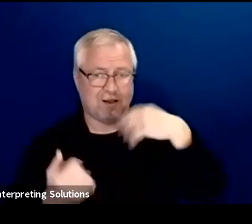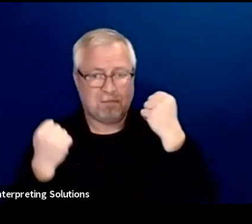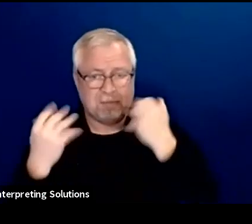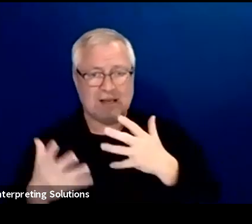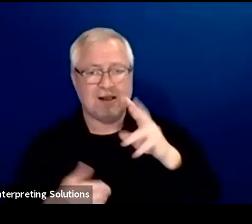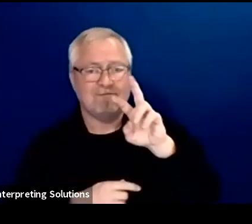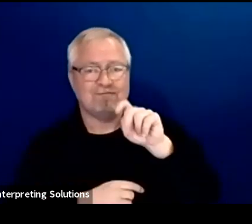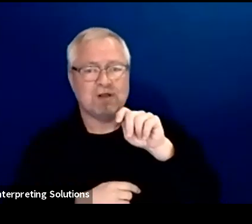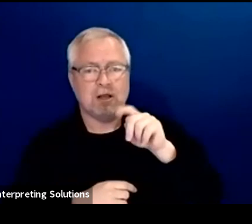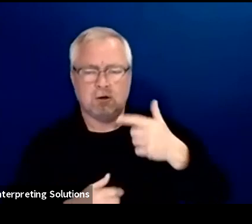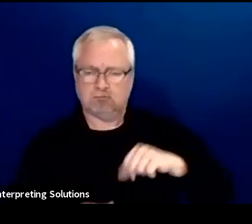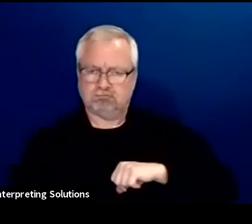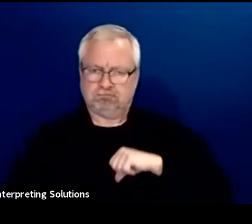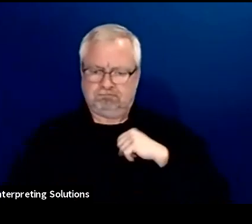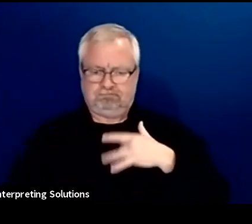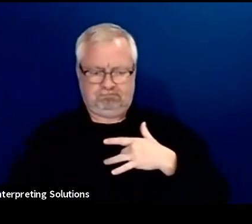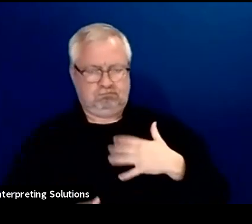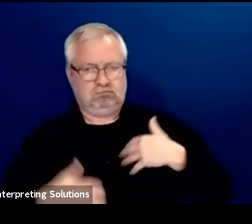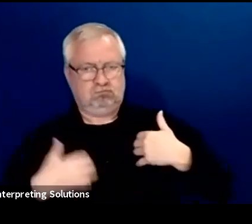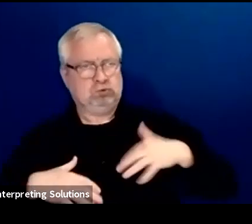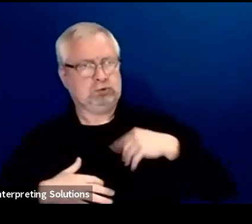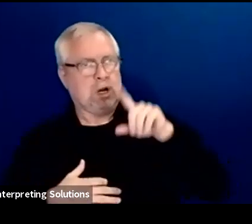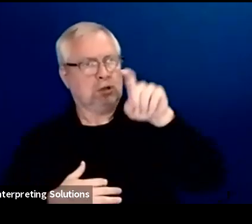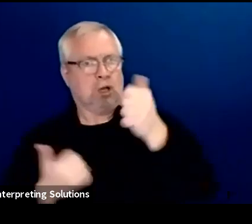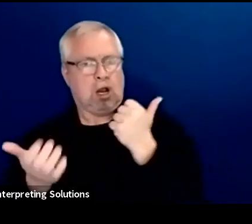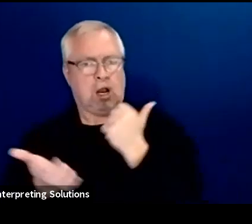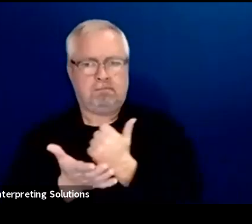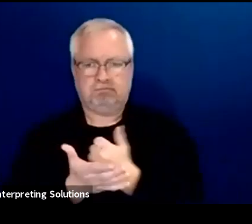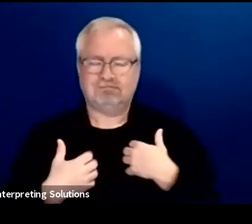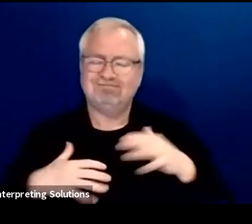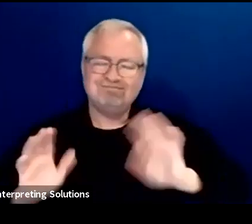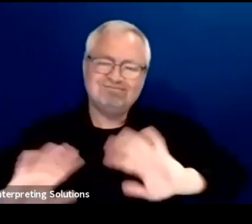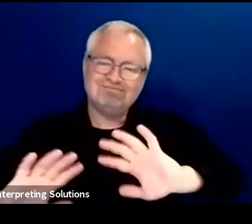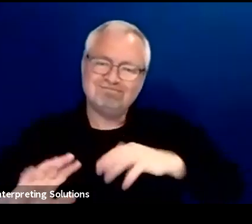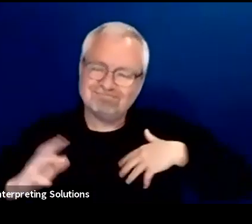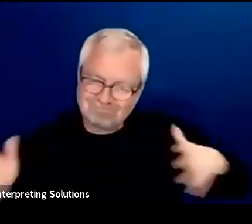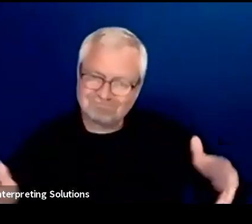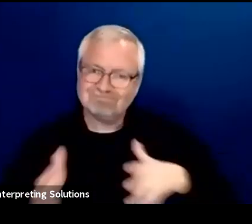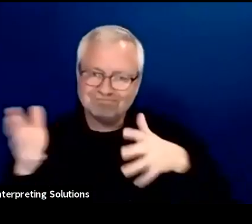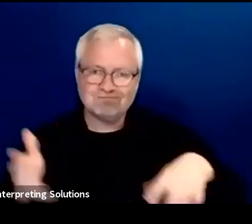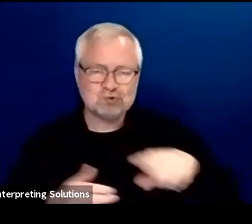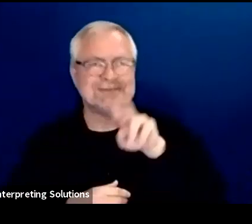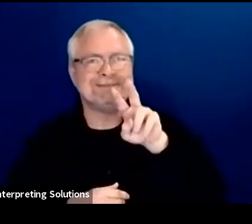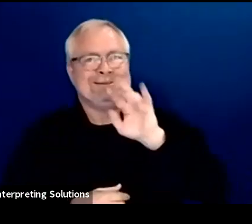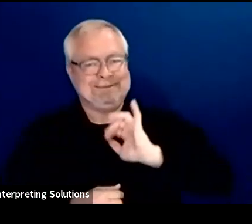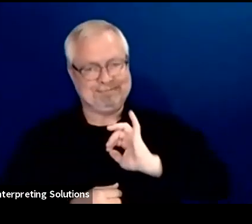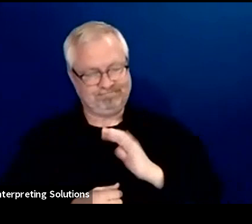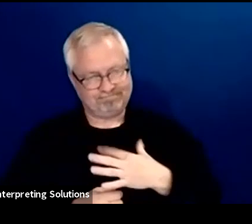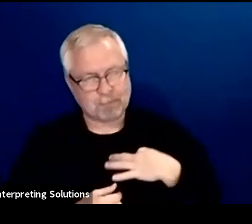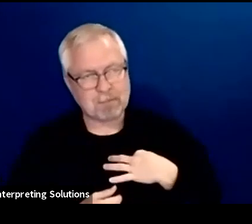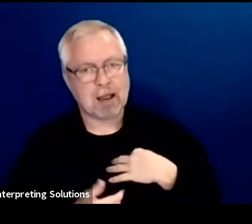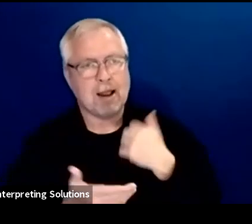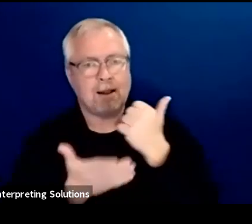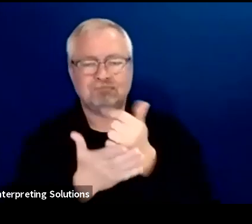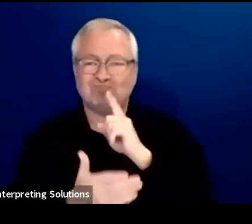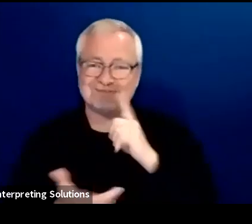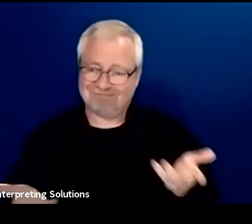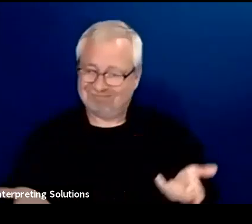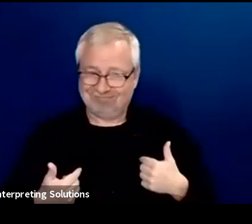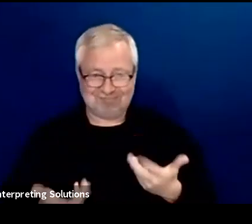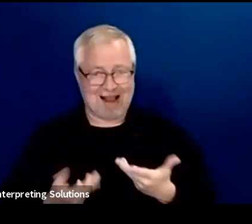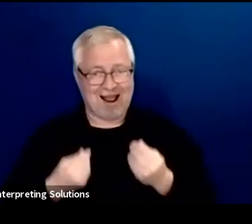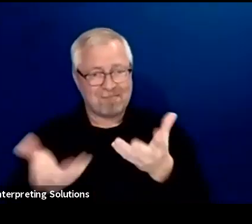encourage you to apply for this financial assistance if you need it. We are here to help. And finally, a reminder to veterans